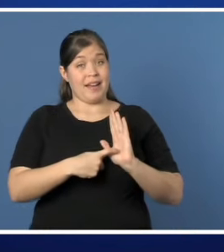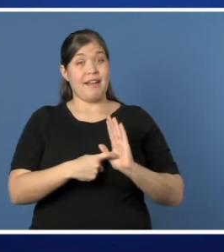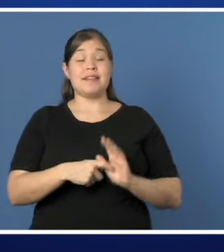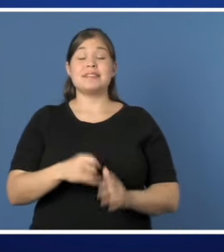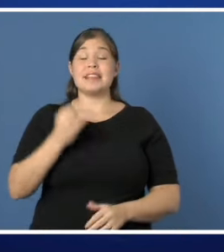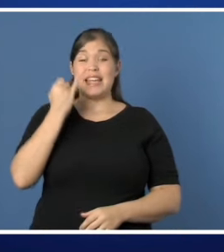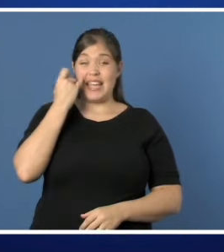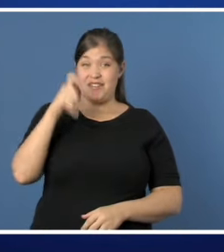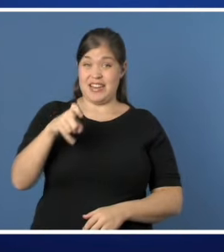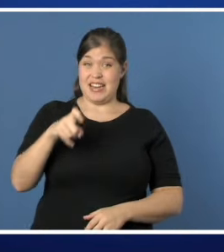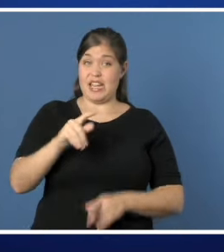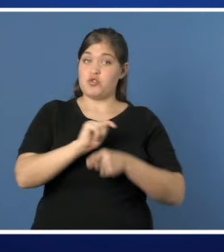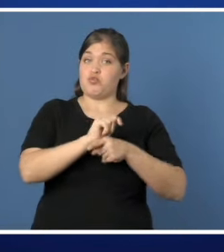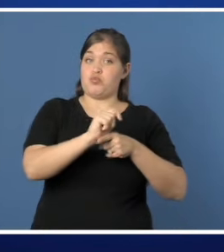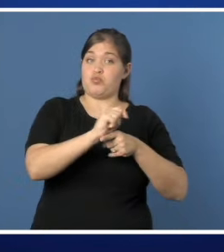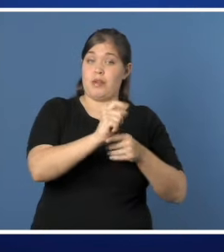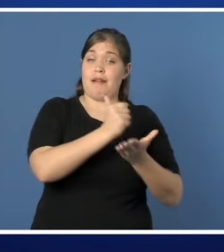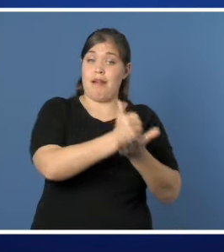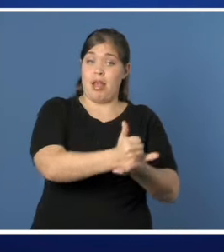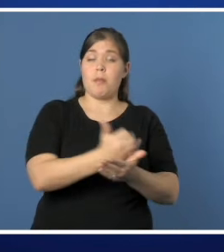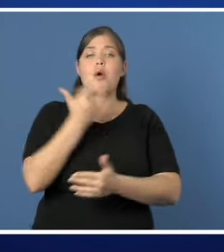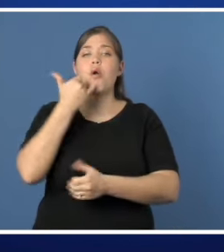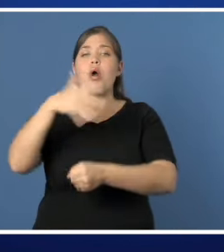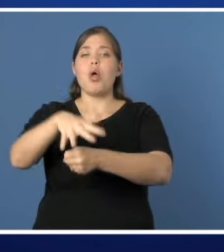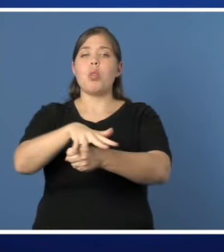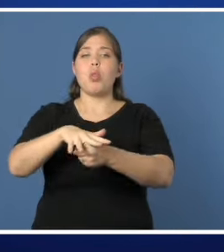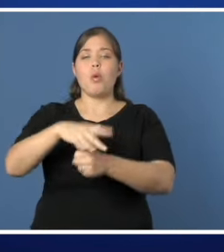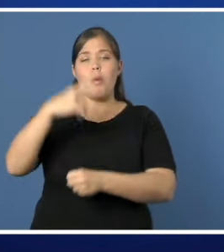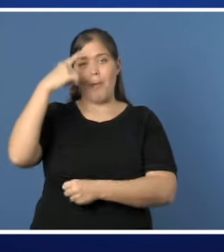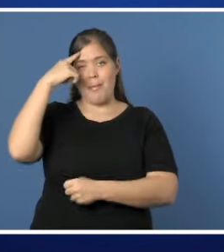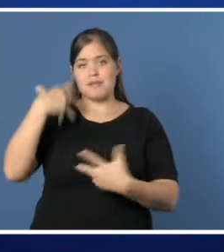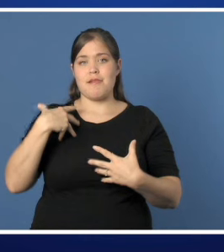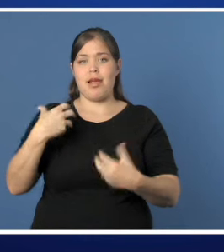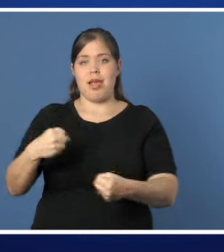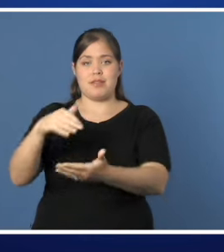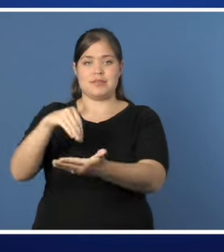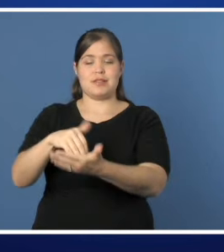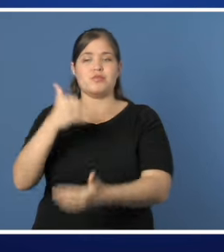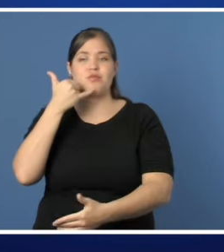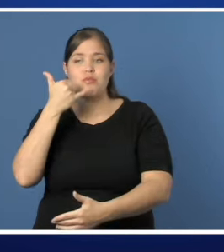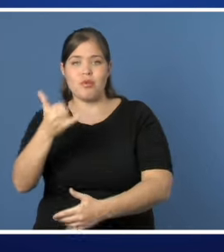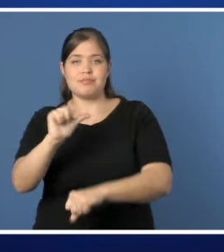Recognize the need for trained help And call a local mental health center